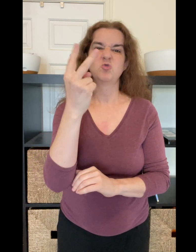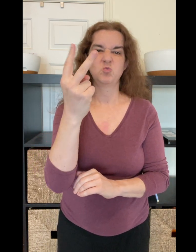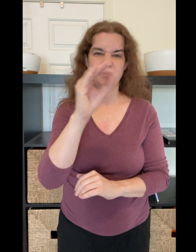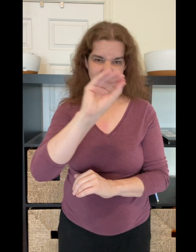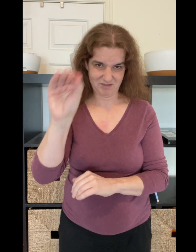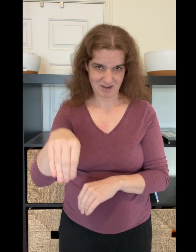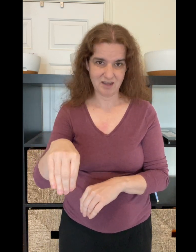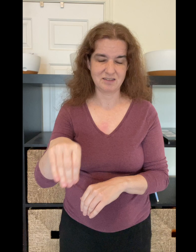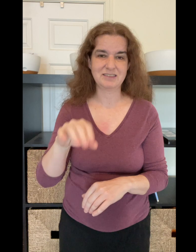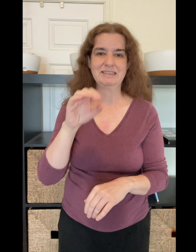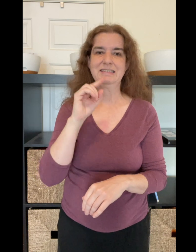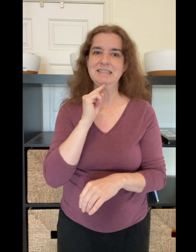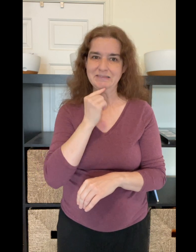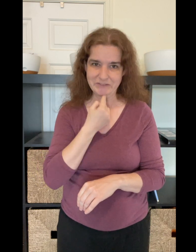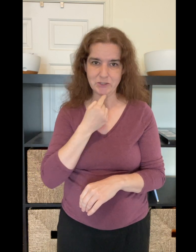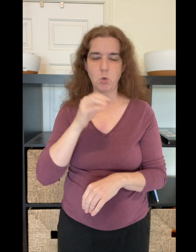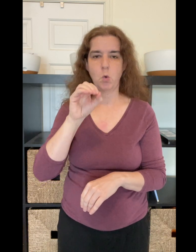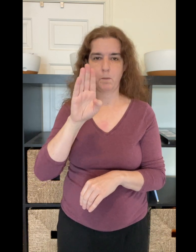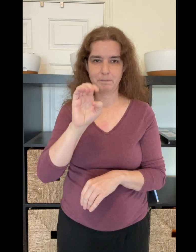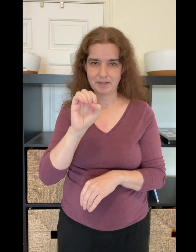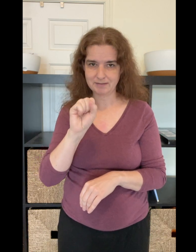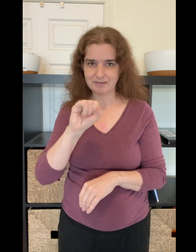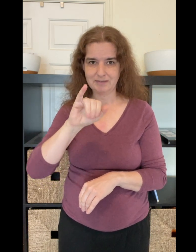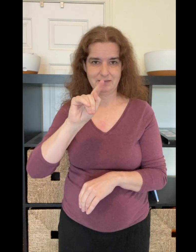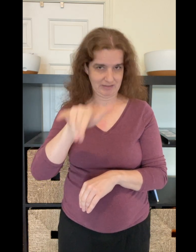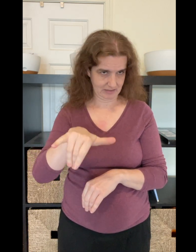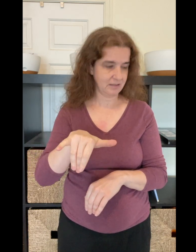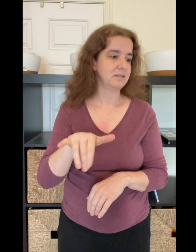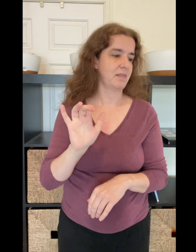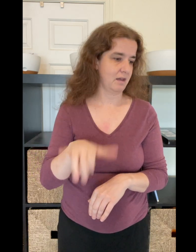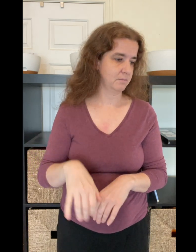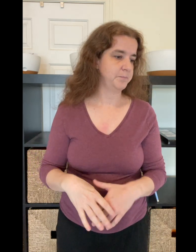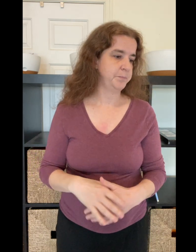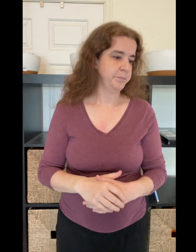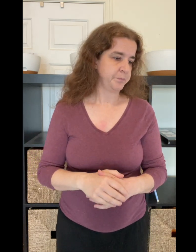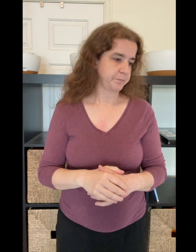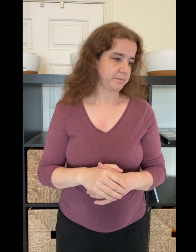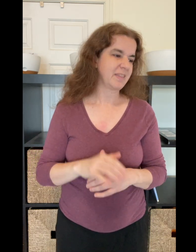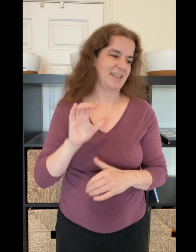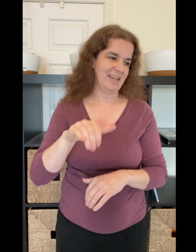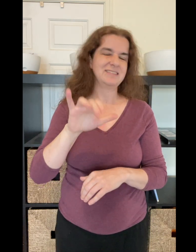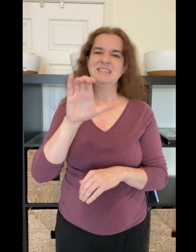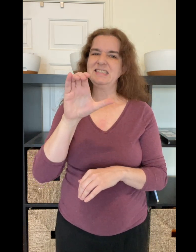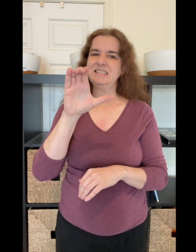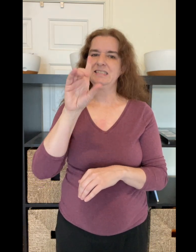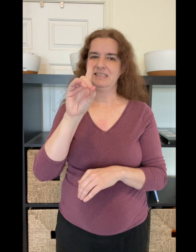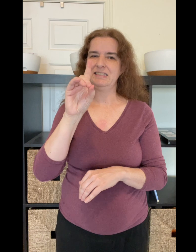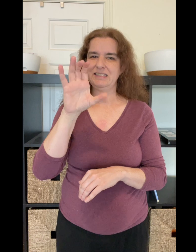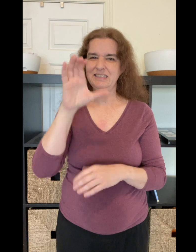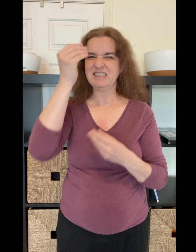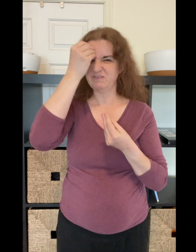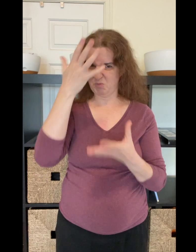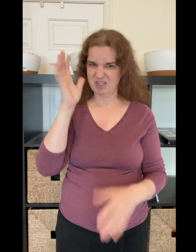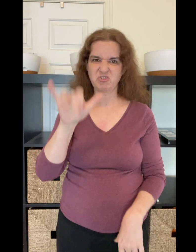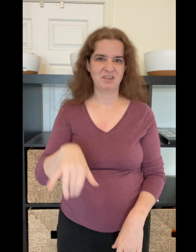become 9.2% in that period of time. Serious, severe obesity. That's